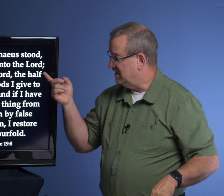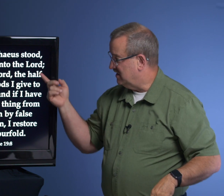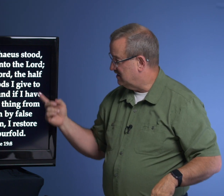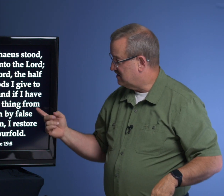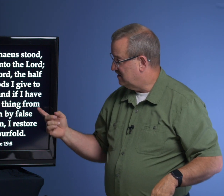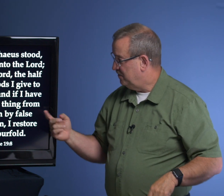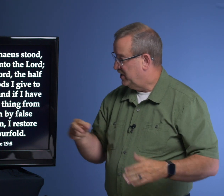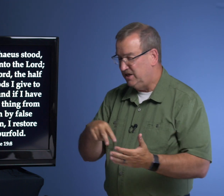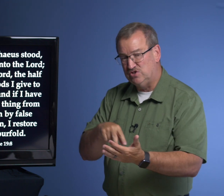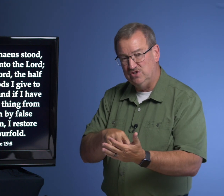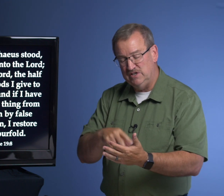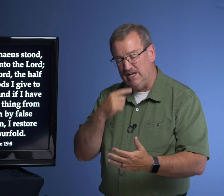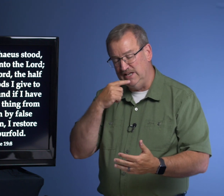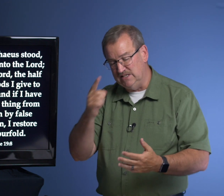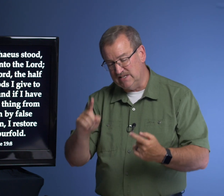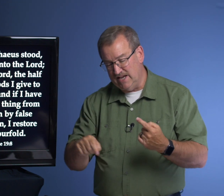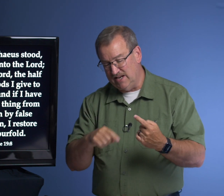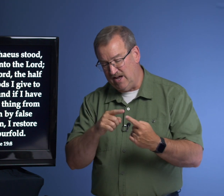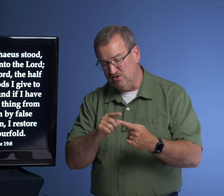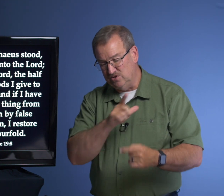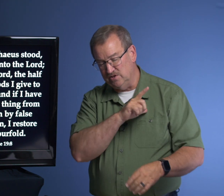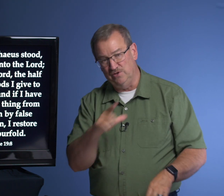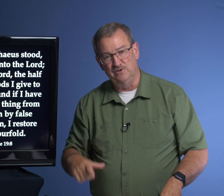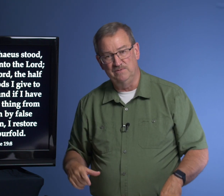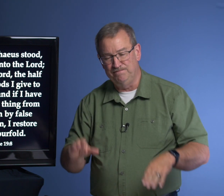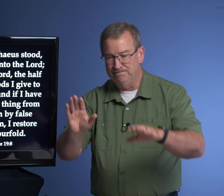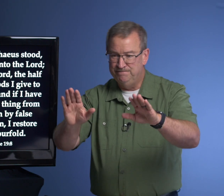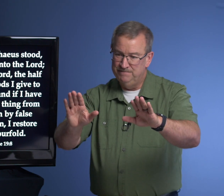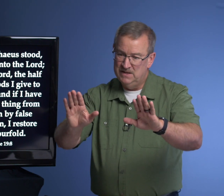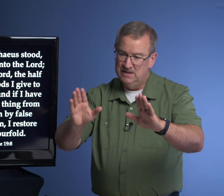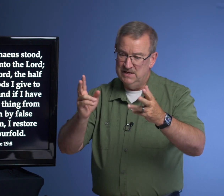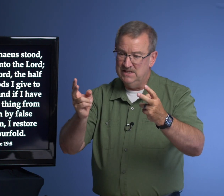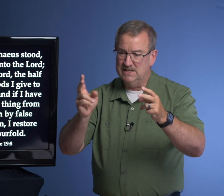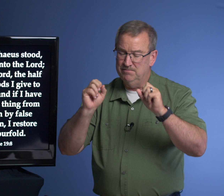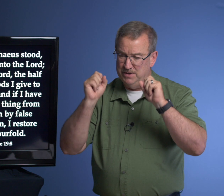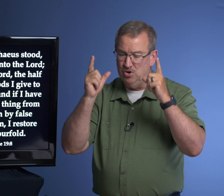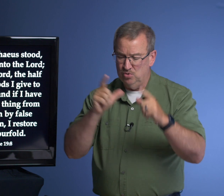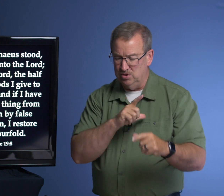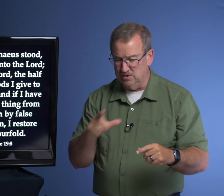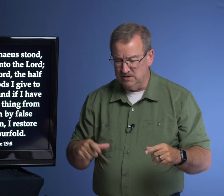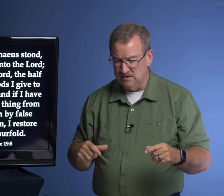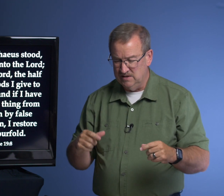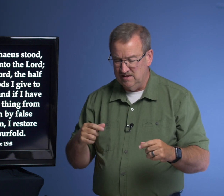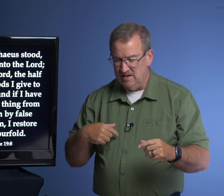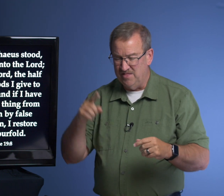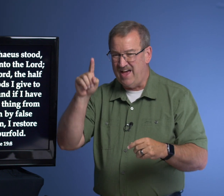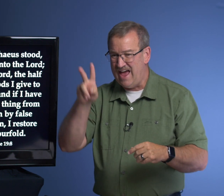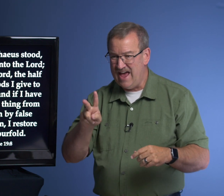this. He stood and he said unto the Lord. He said, "Behold, Lord, the half